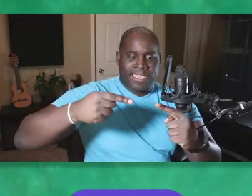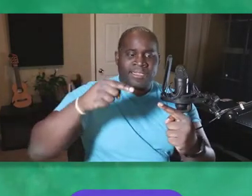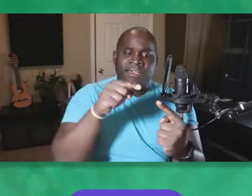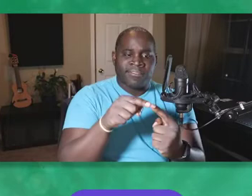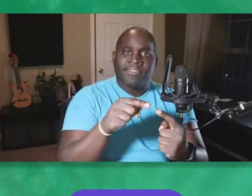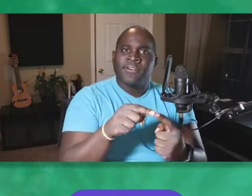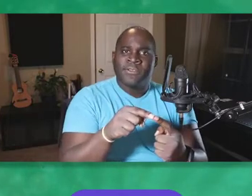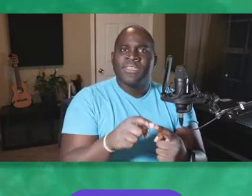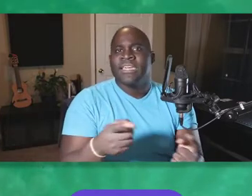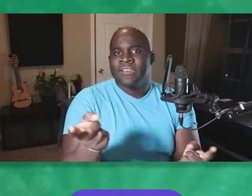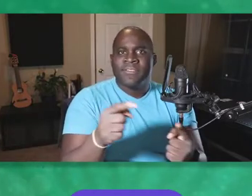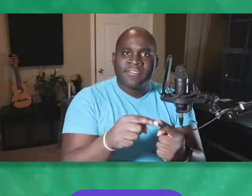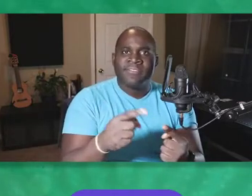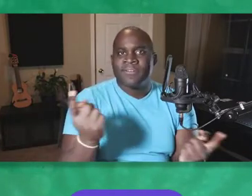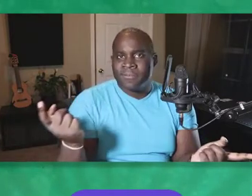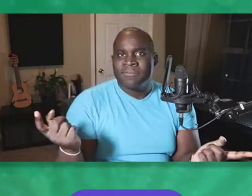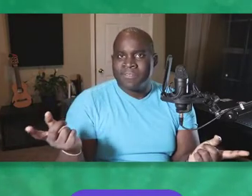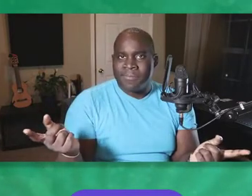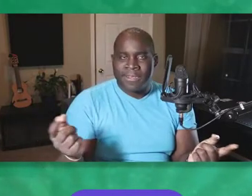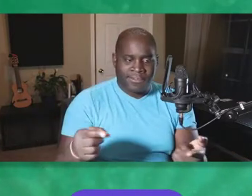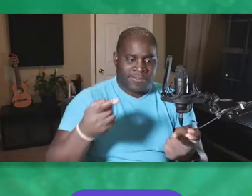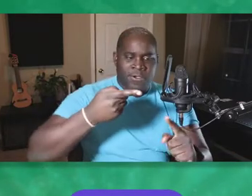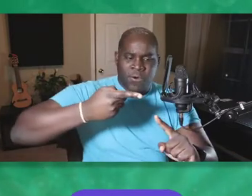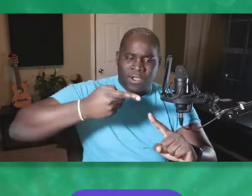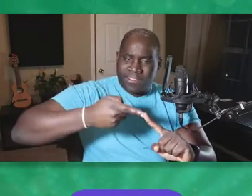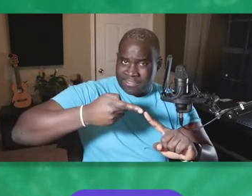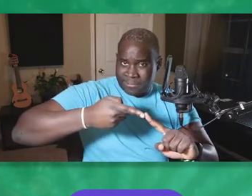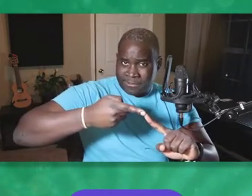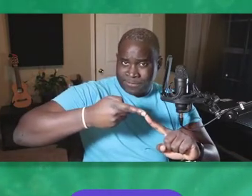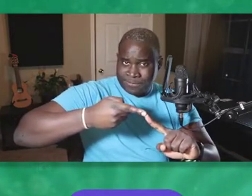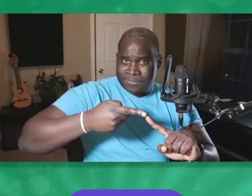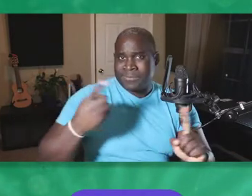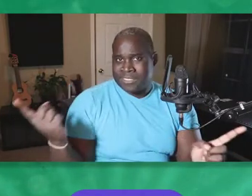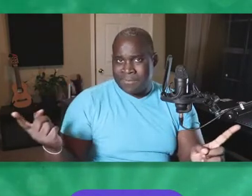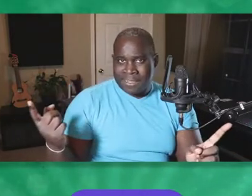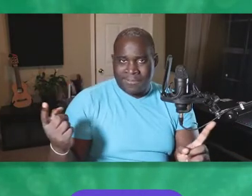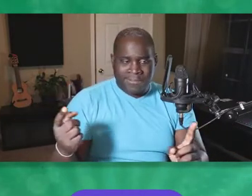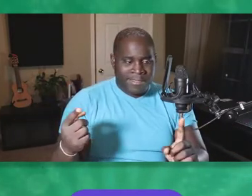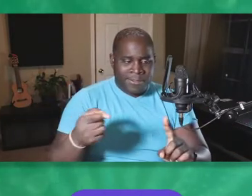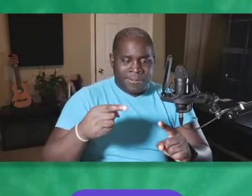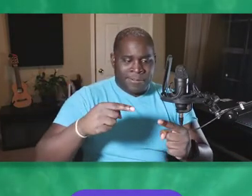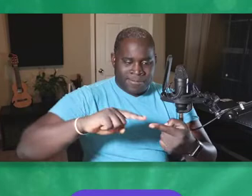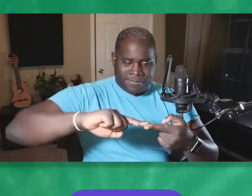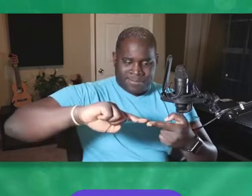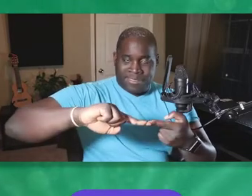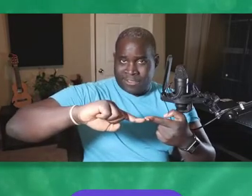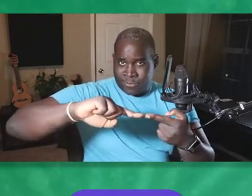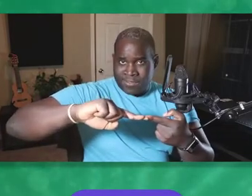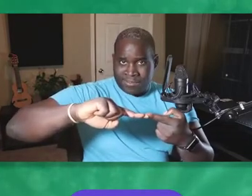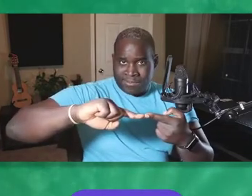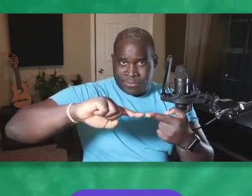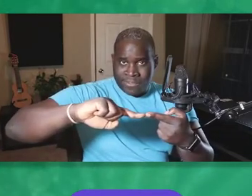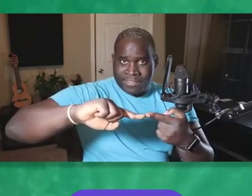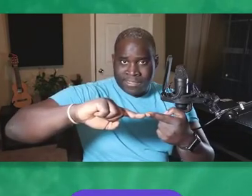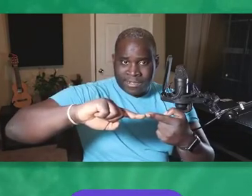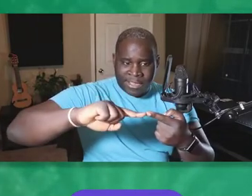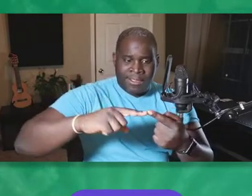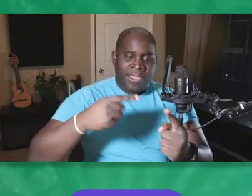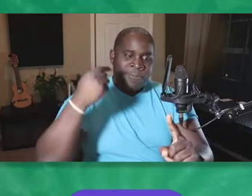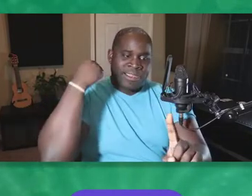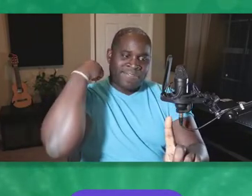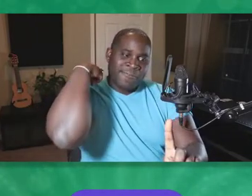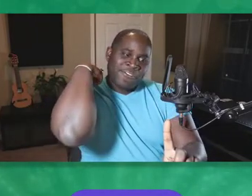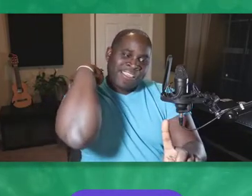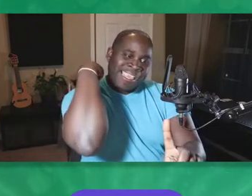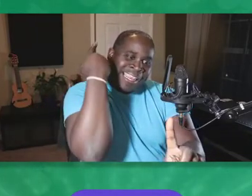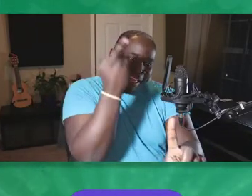So like until, you got to do this until something else. Or until something else. Like twist it a little bit.